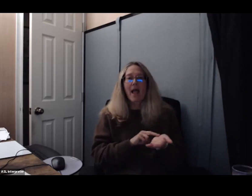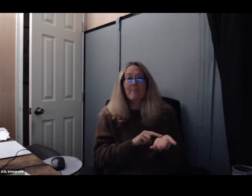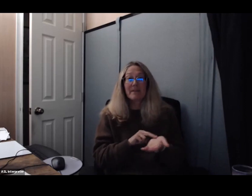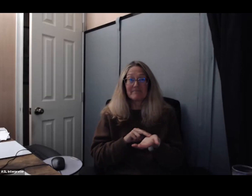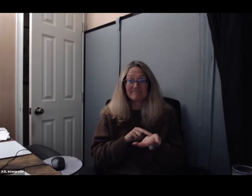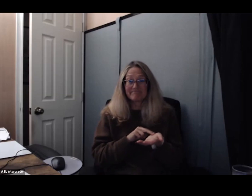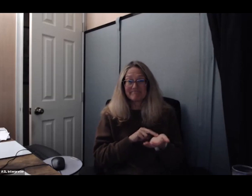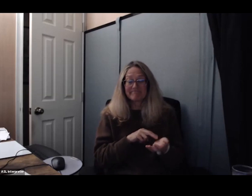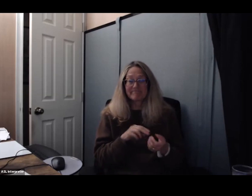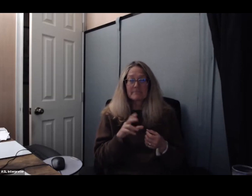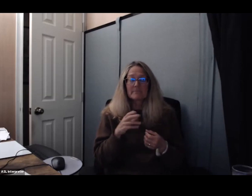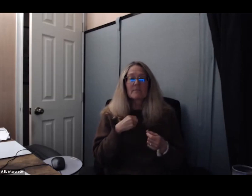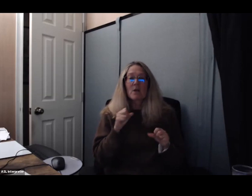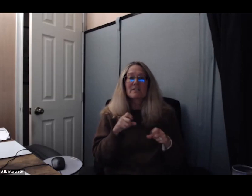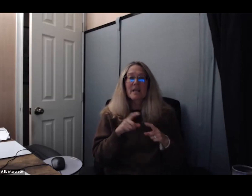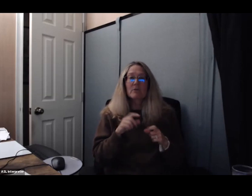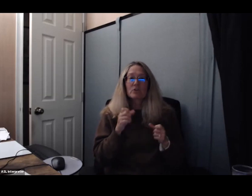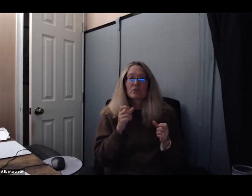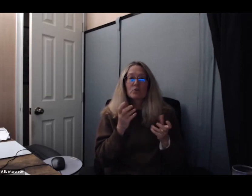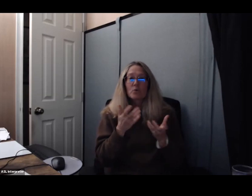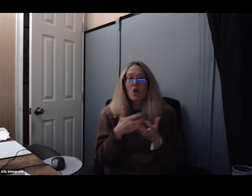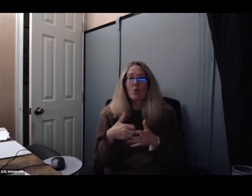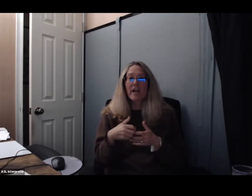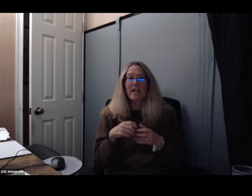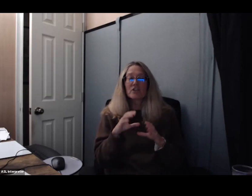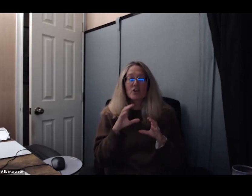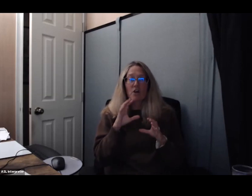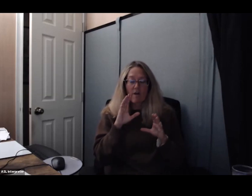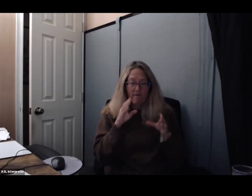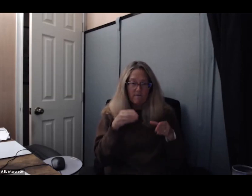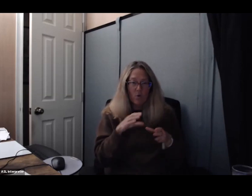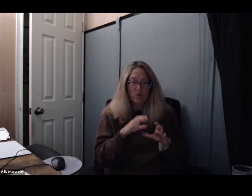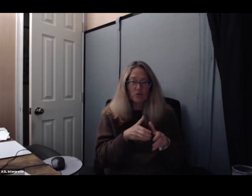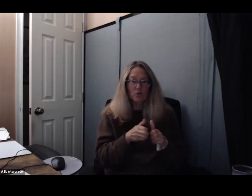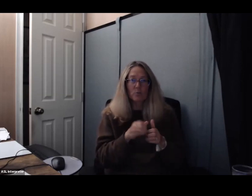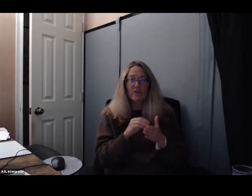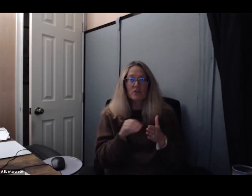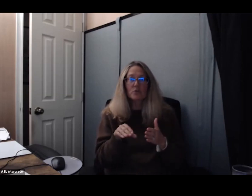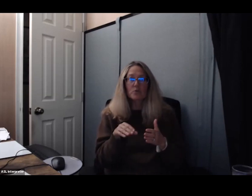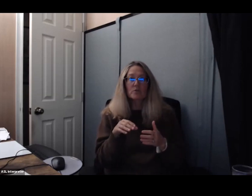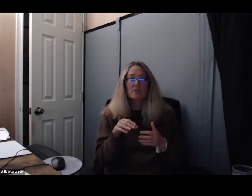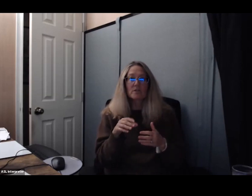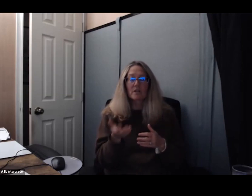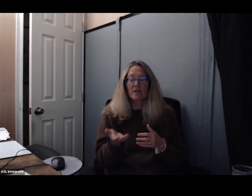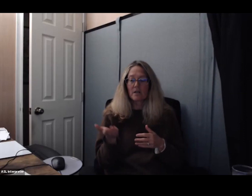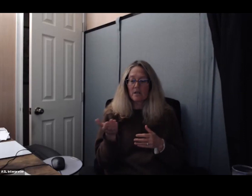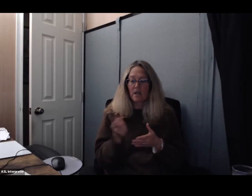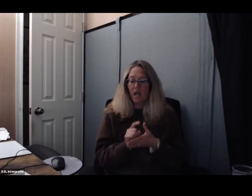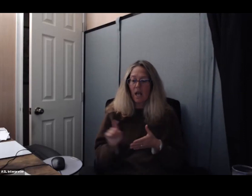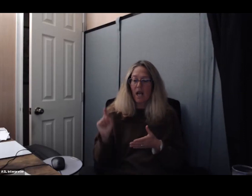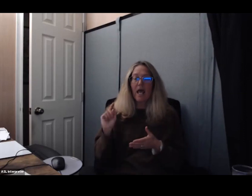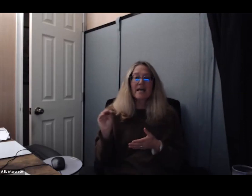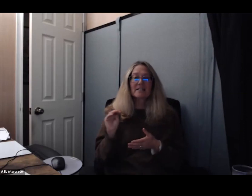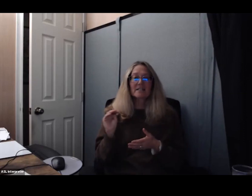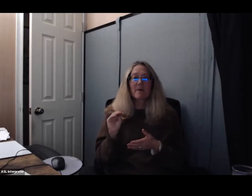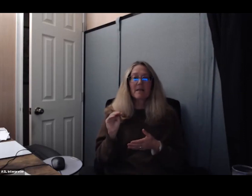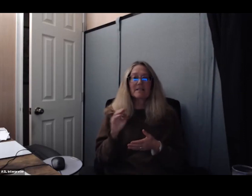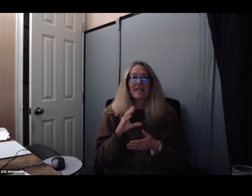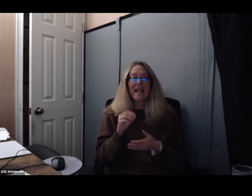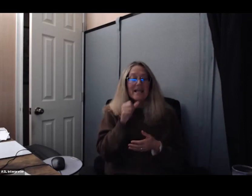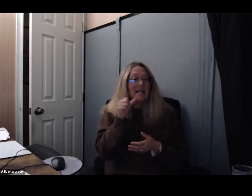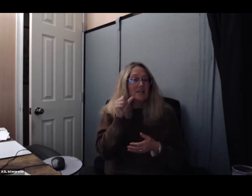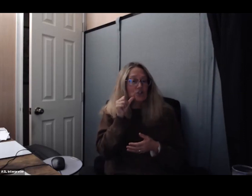Insight was able to arrange a focus group with students both last Monday and this